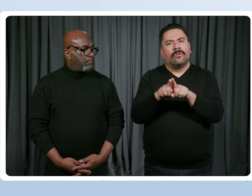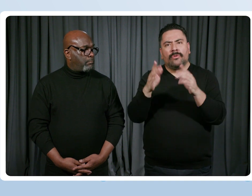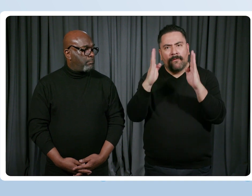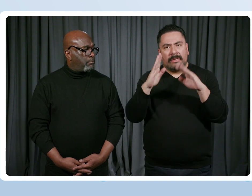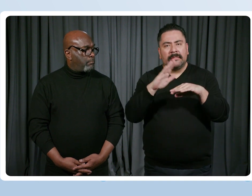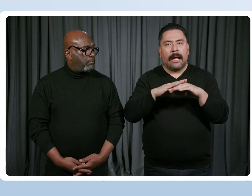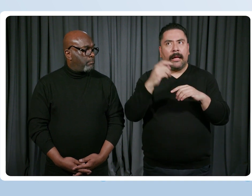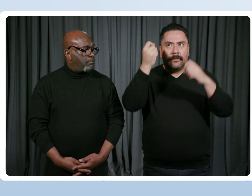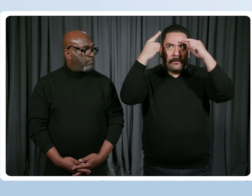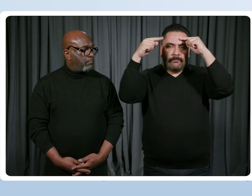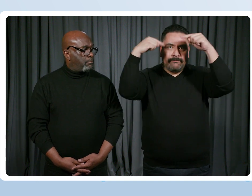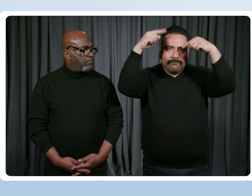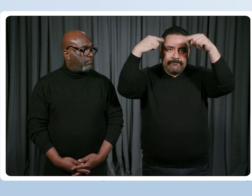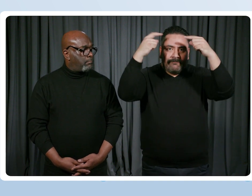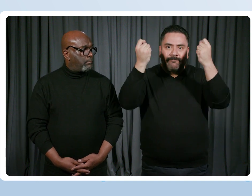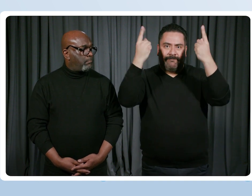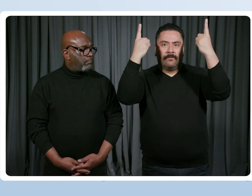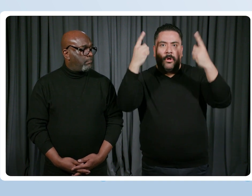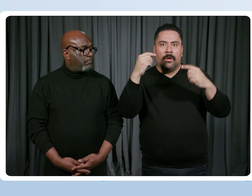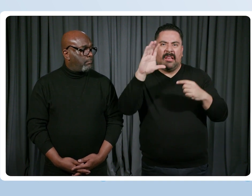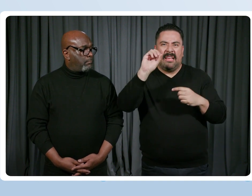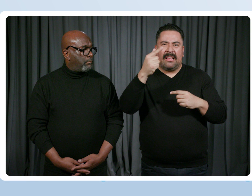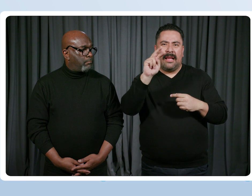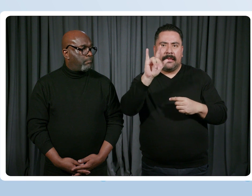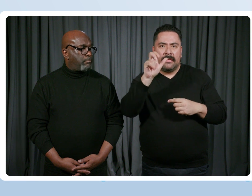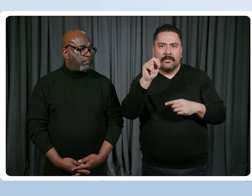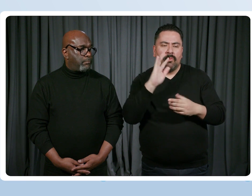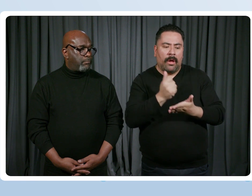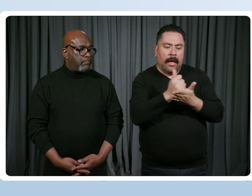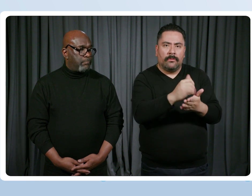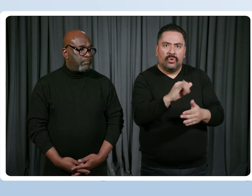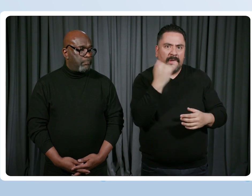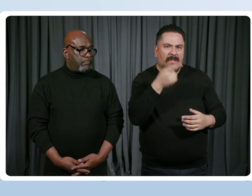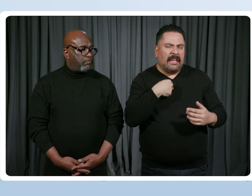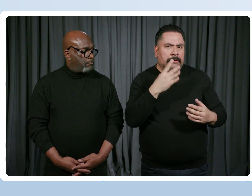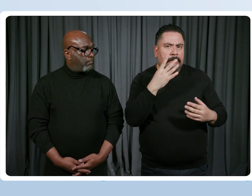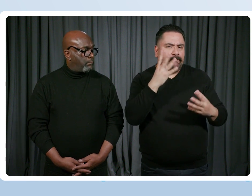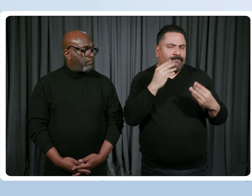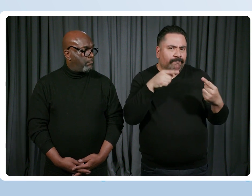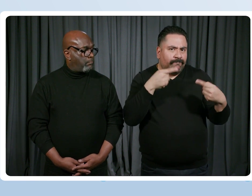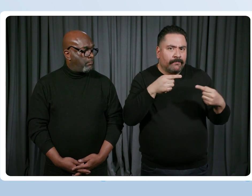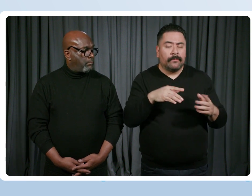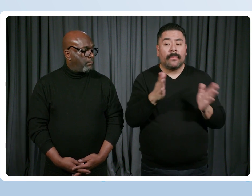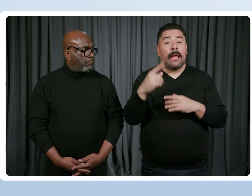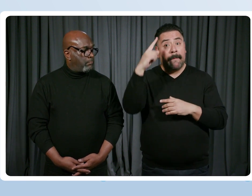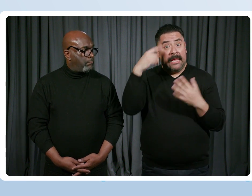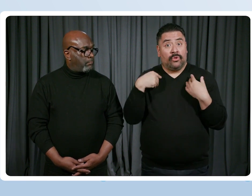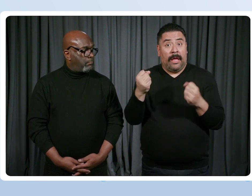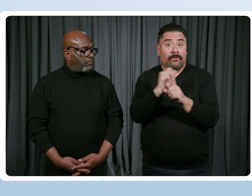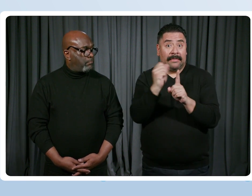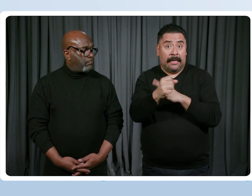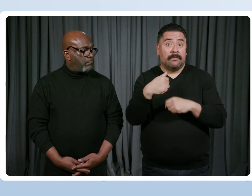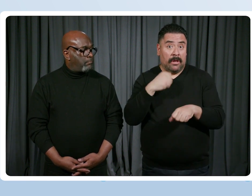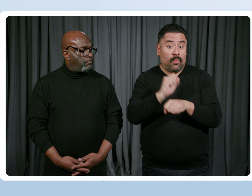on cognition, and we'll work with people around that as well if that's an issue. In mental health settings, which is a setting that I worked in